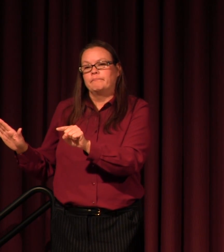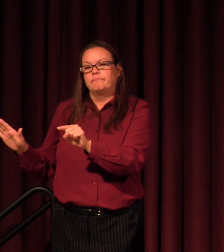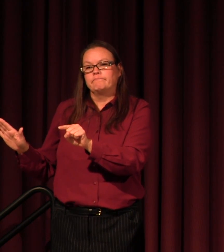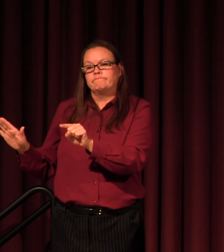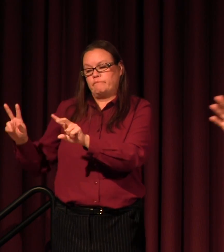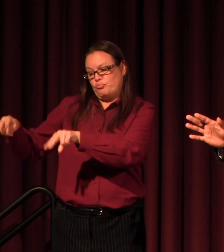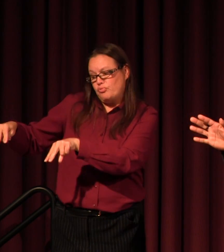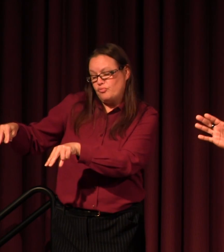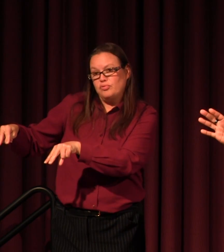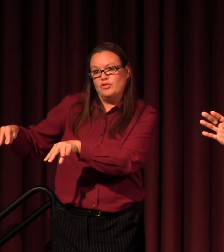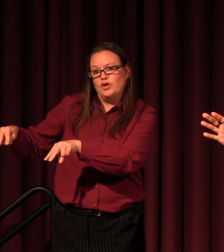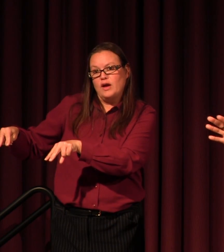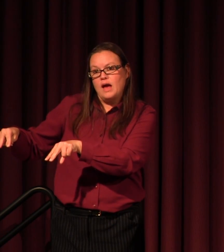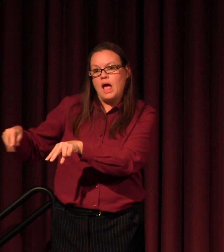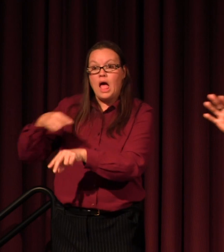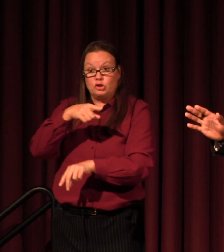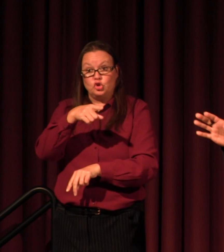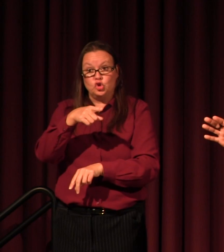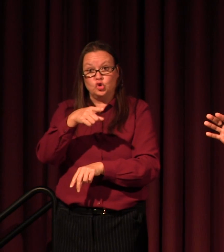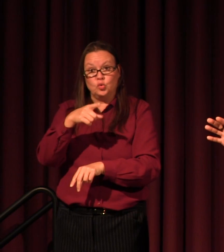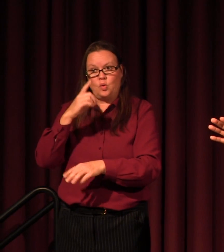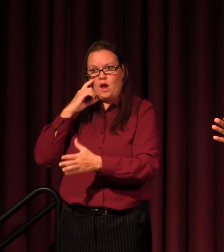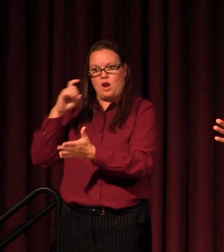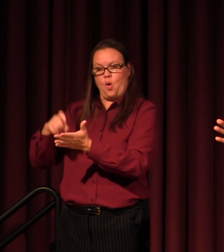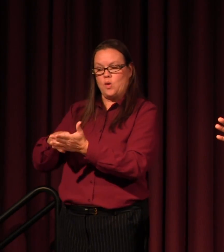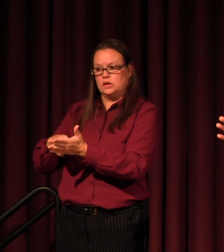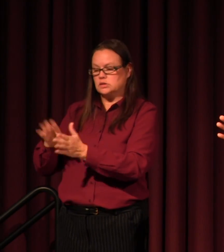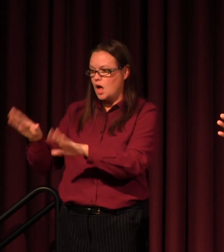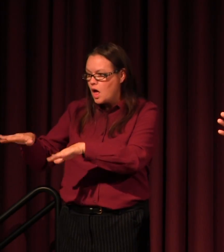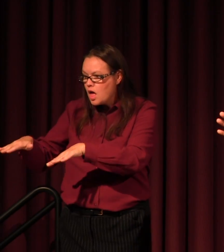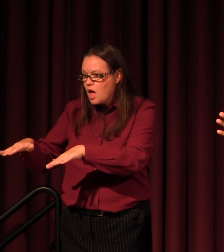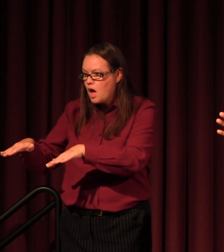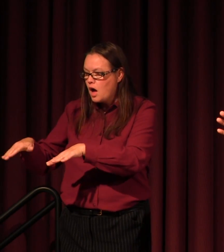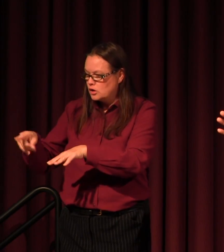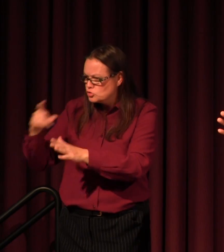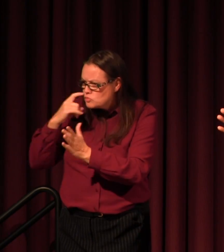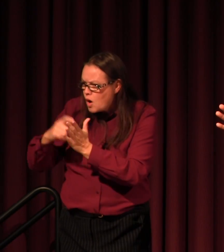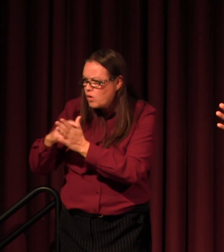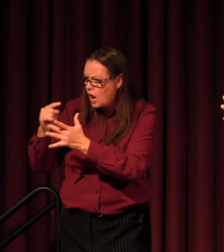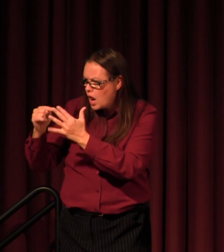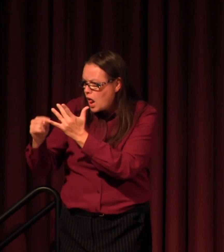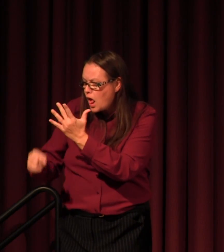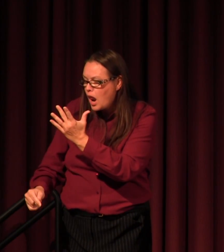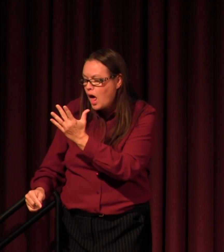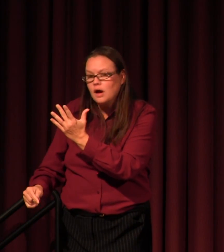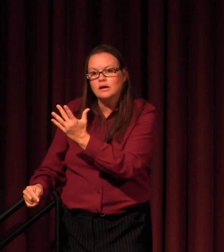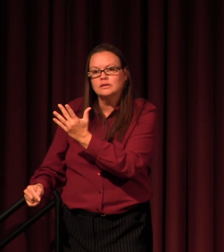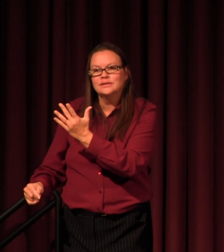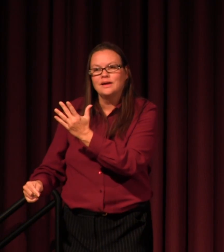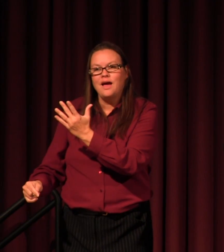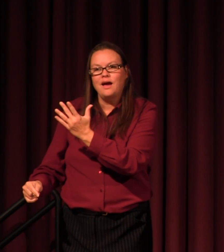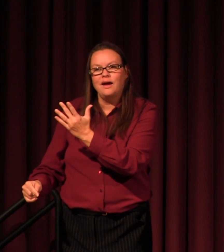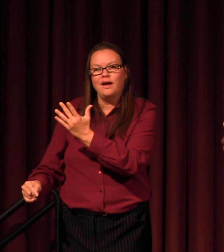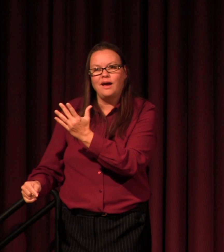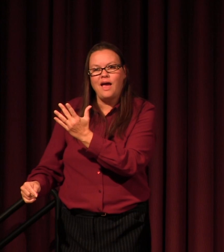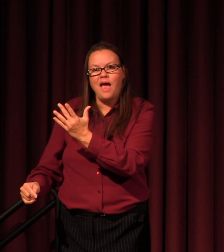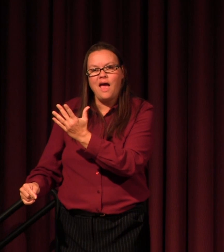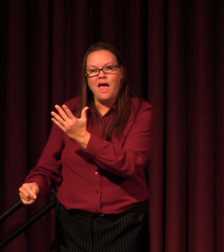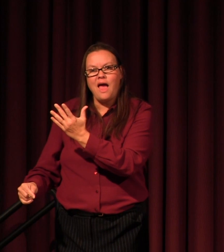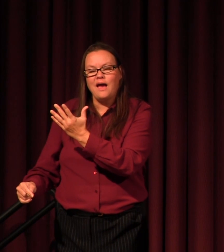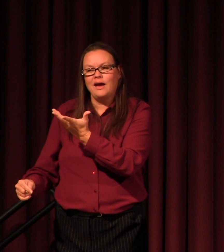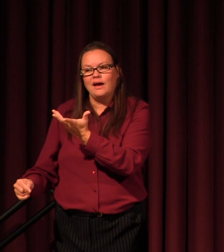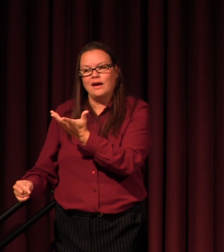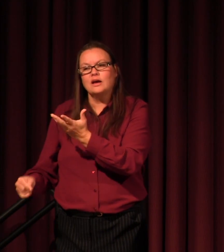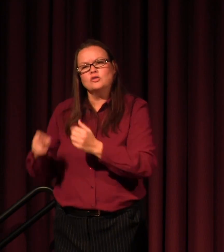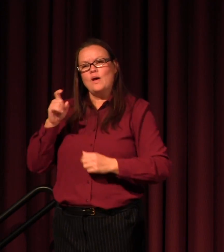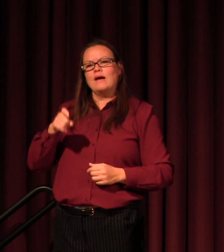They got enough stuff going on, they're trying to manage themselves, but you can't know that unless you have a relationship and you talk to them.